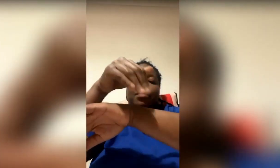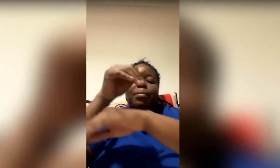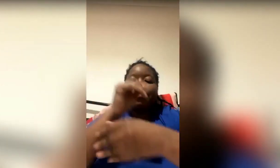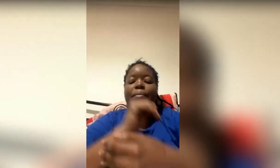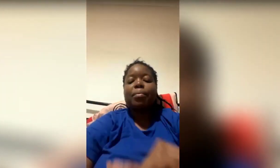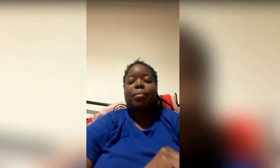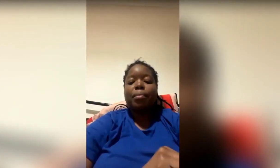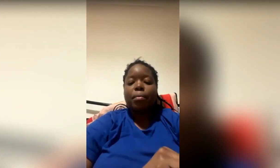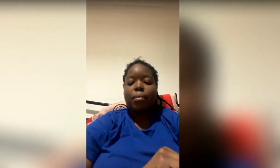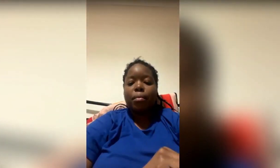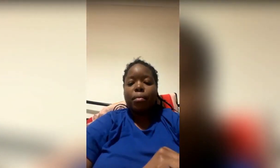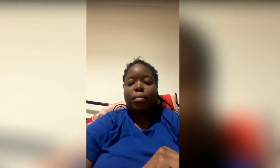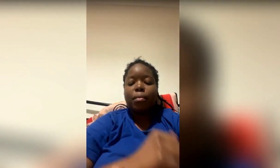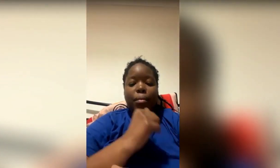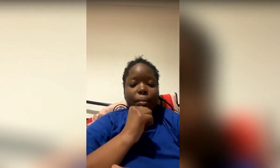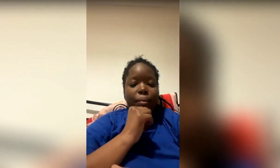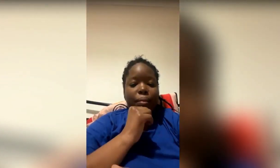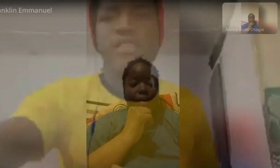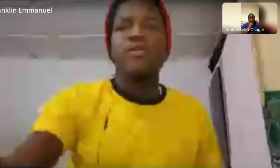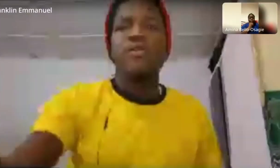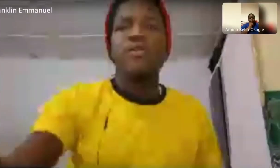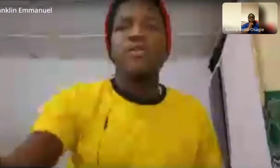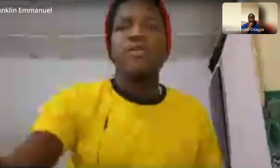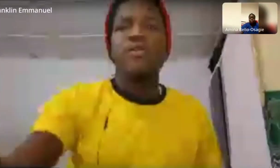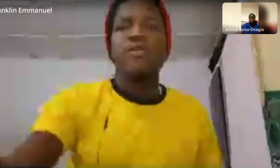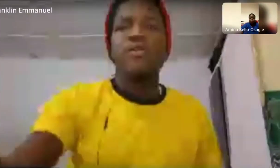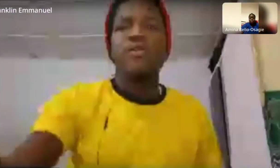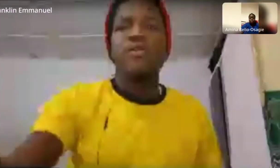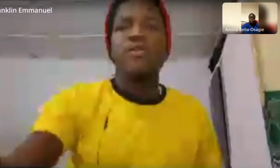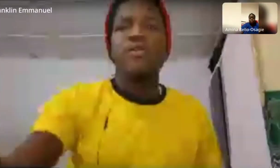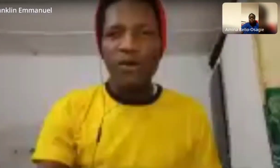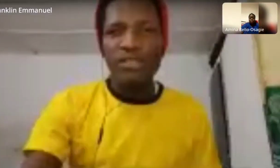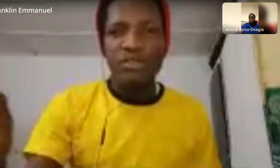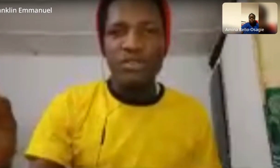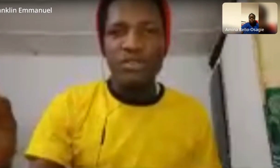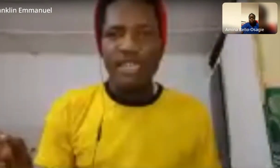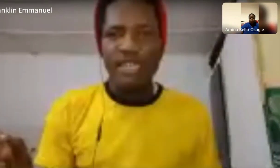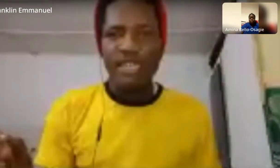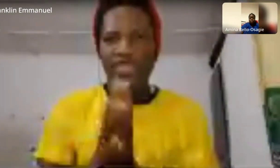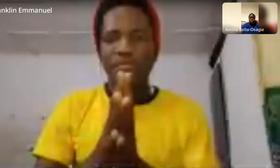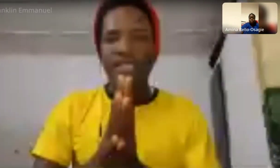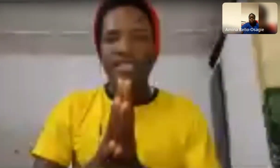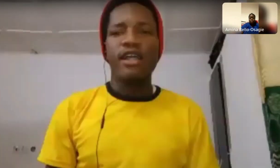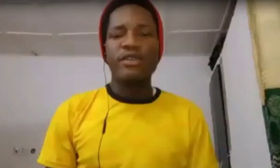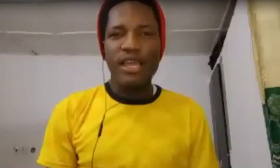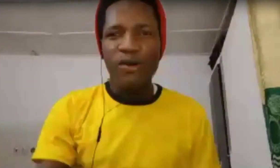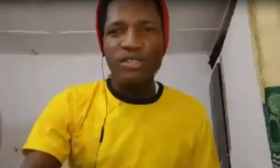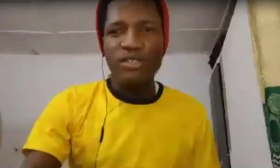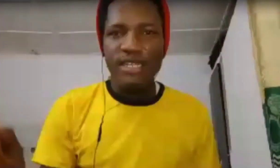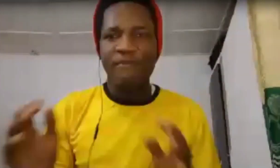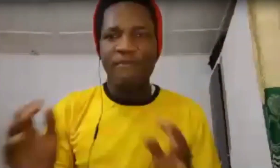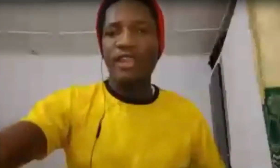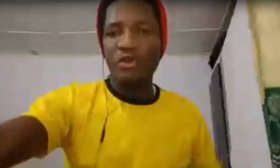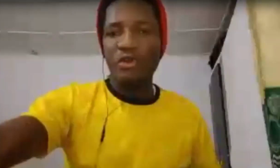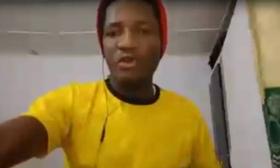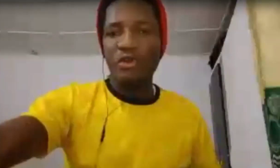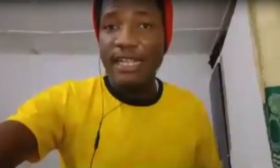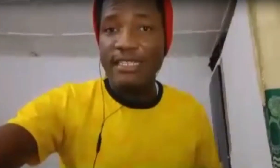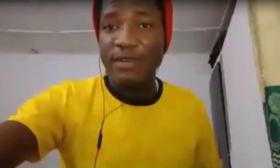much, Amina Bello. And we thank all the students that have participated. And I noticed that a lot of people raised their hands and were not called. I really,